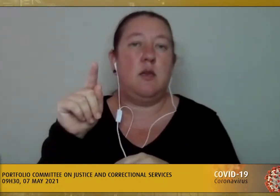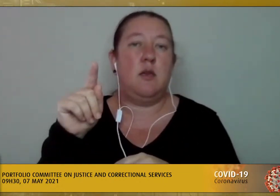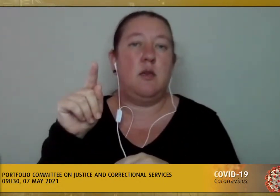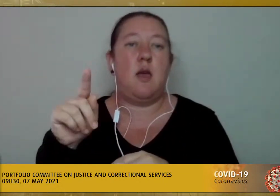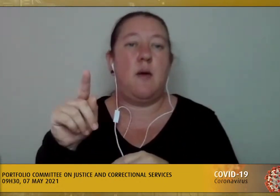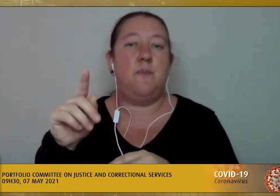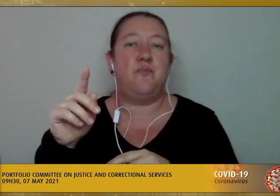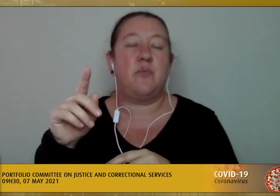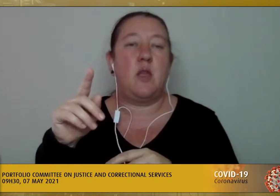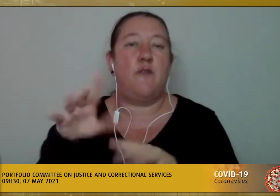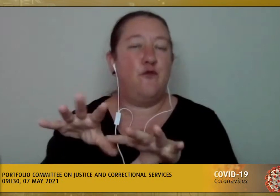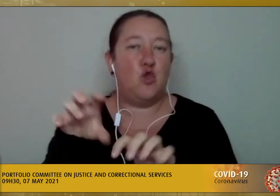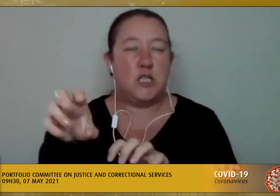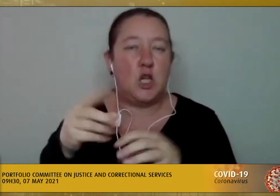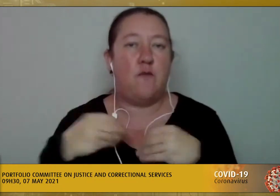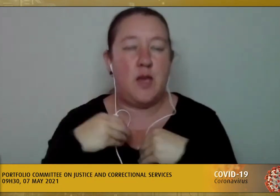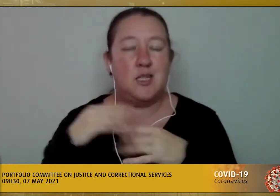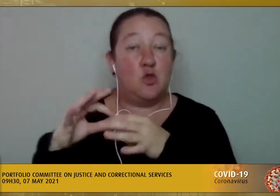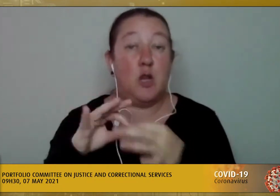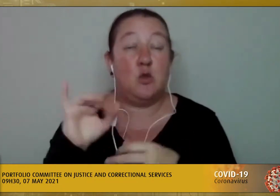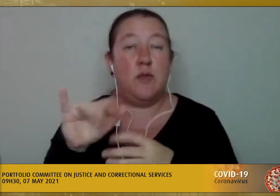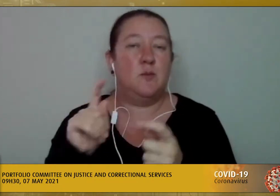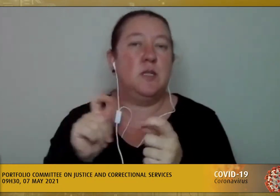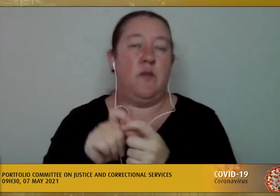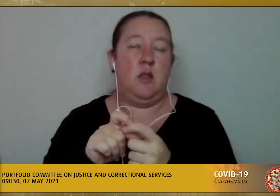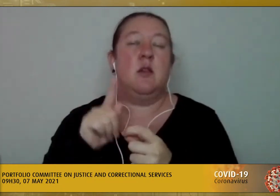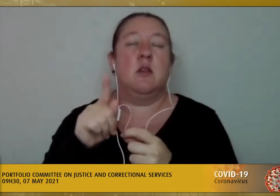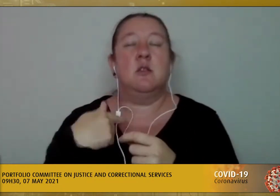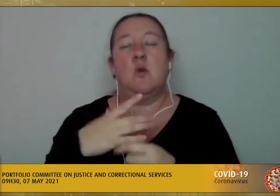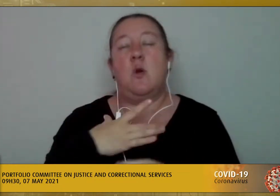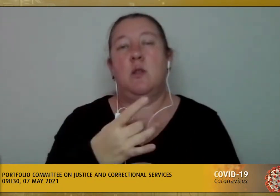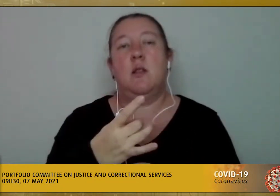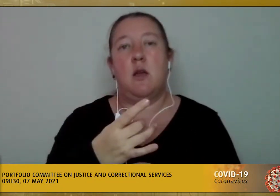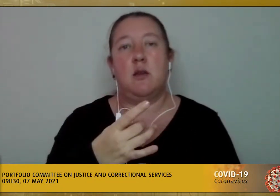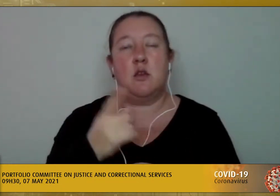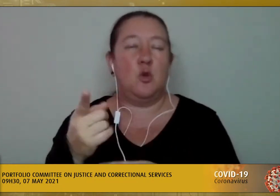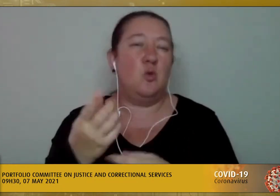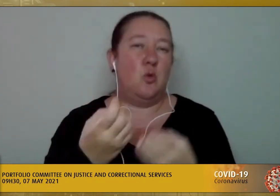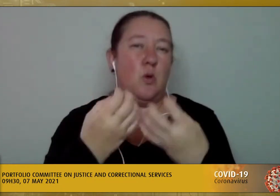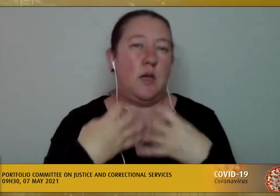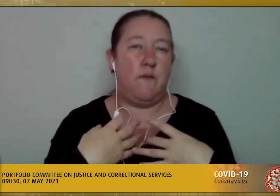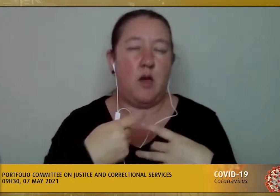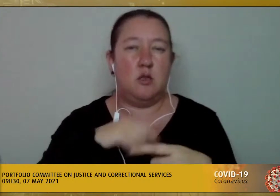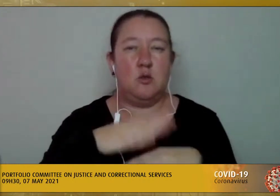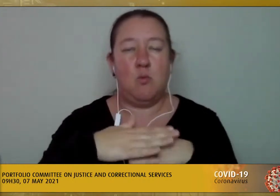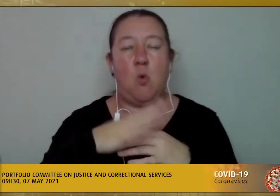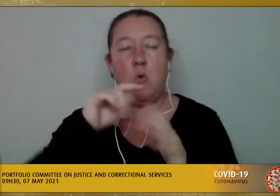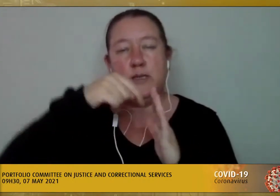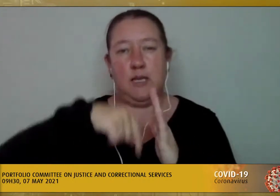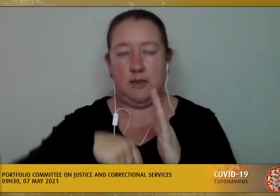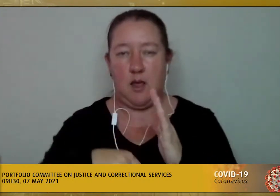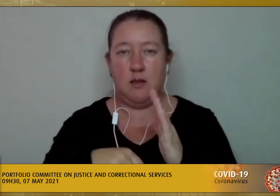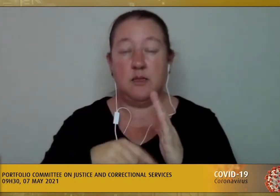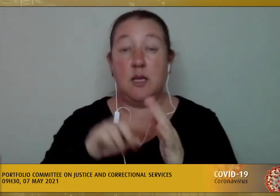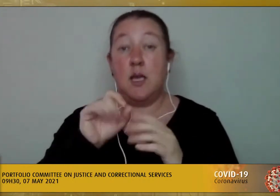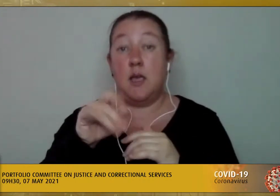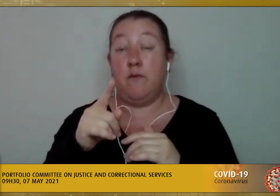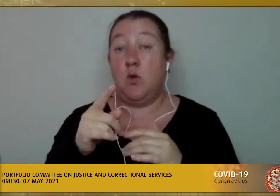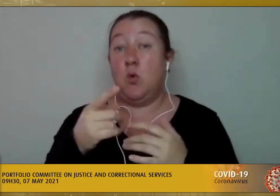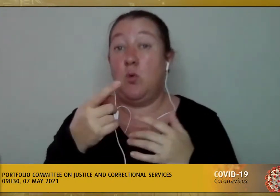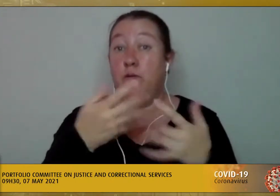assets relating to that in particular so I'd like you to give us more details if you have